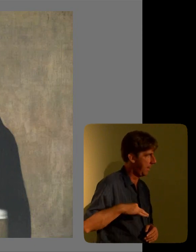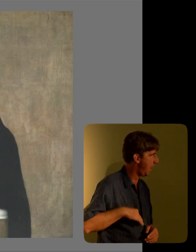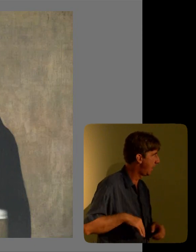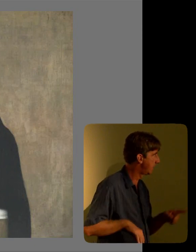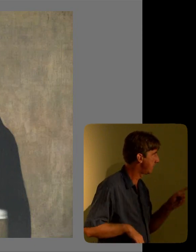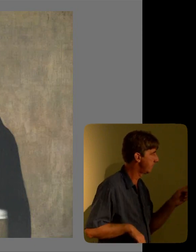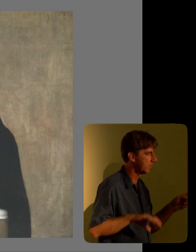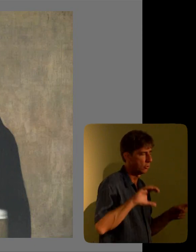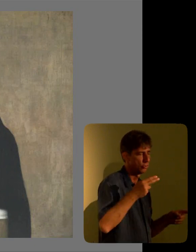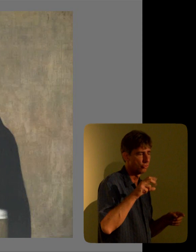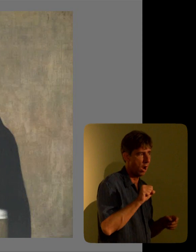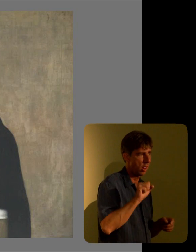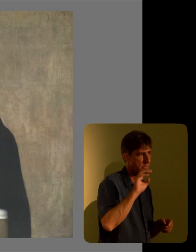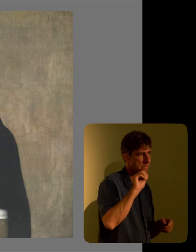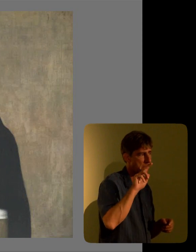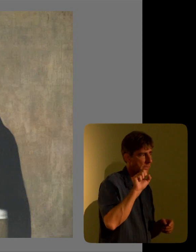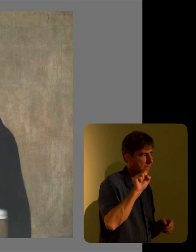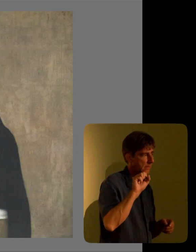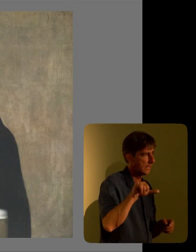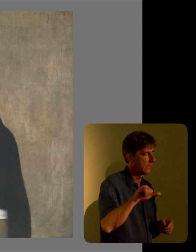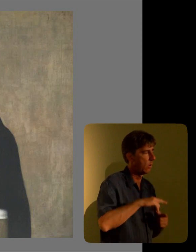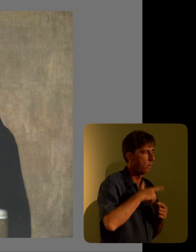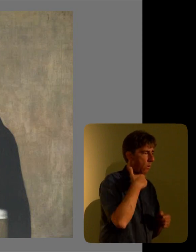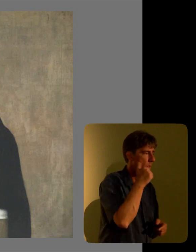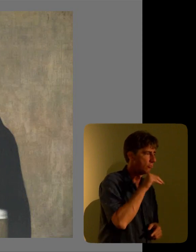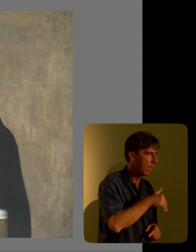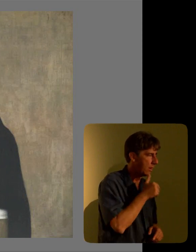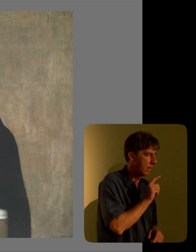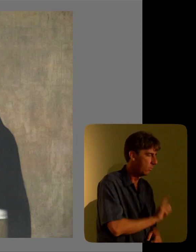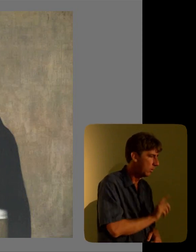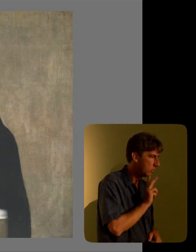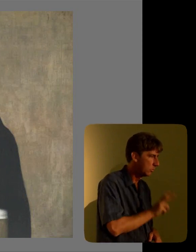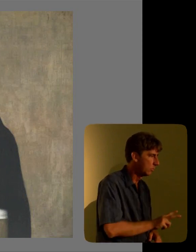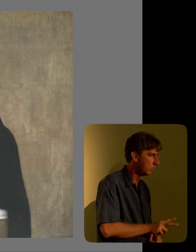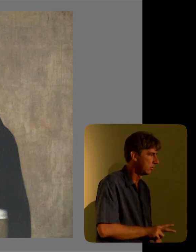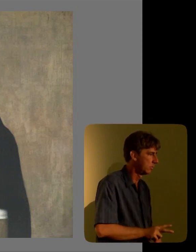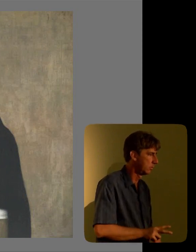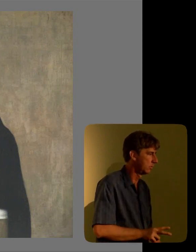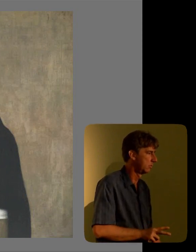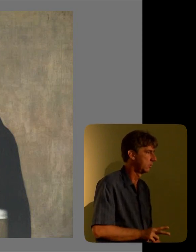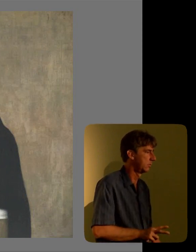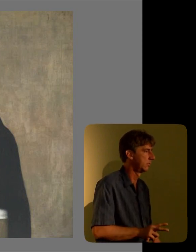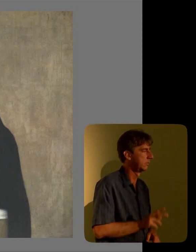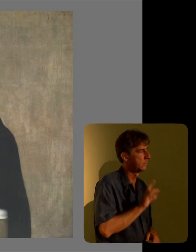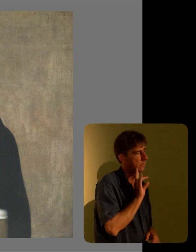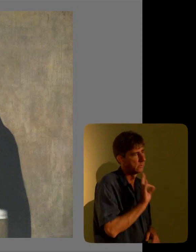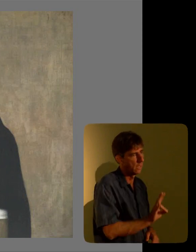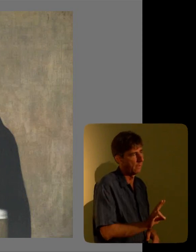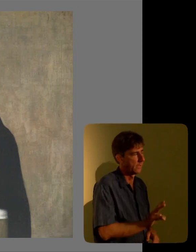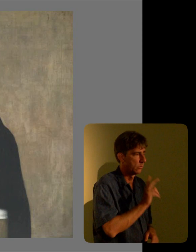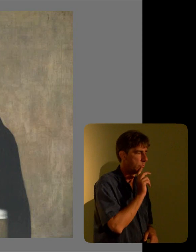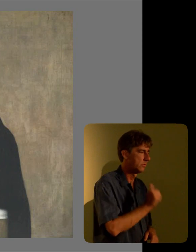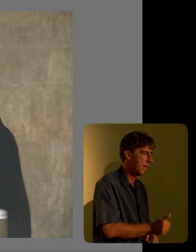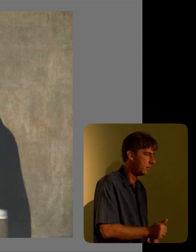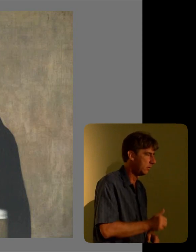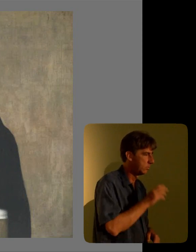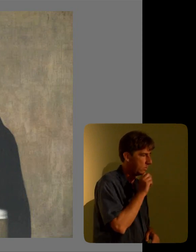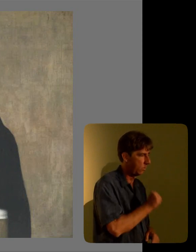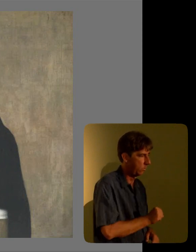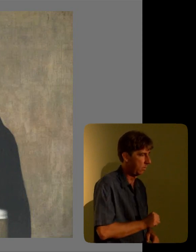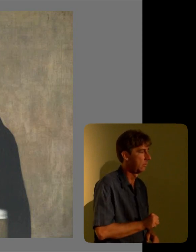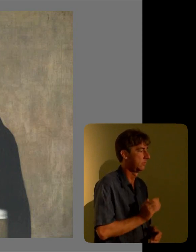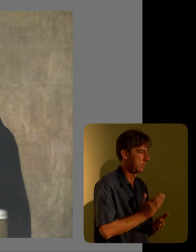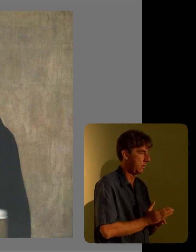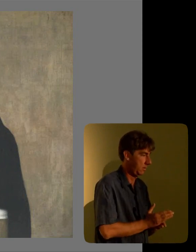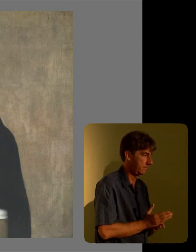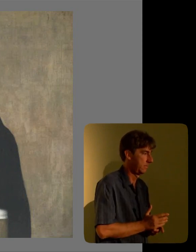This is a slightly older child, not 1 or 2 years old, but probably 7 to 10 years old. And it's interesting that Brewster just as